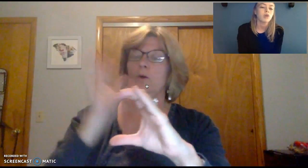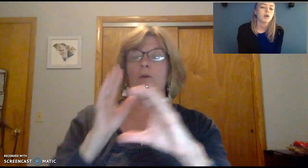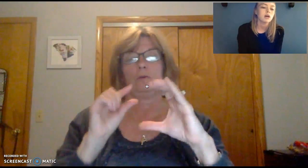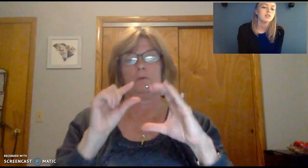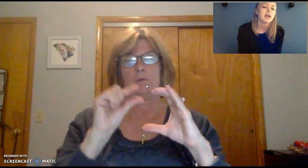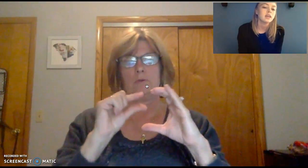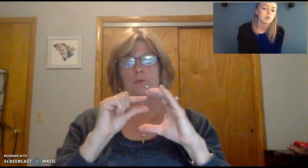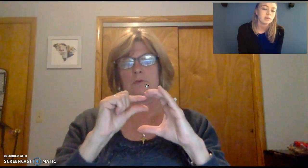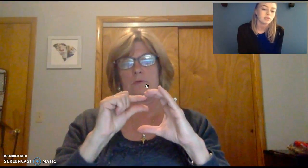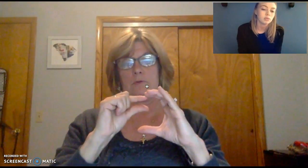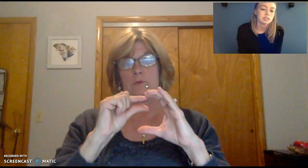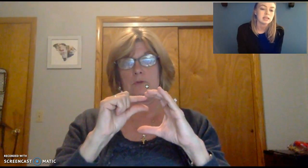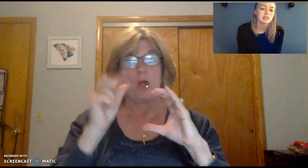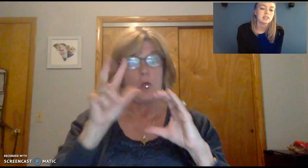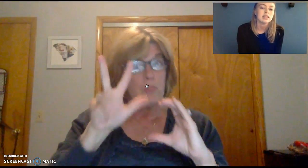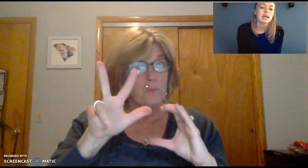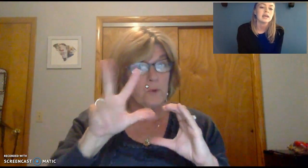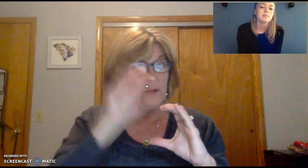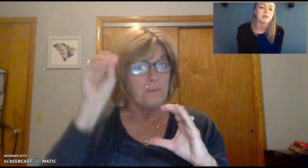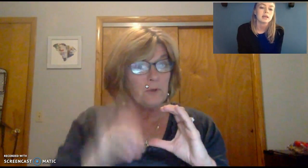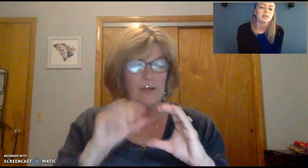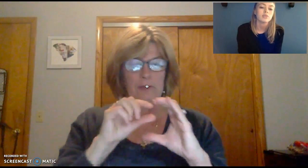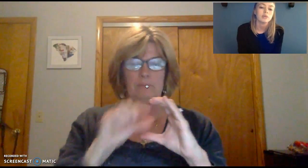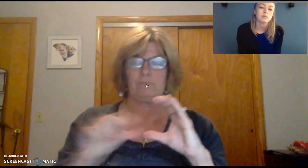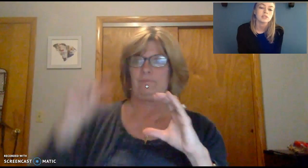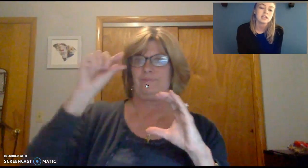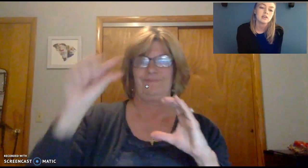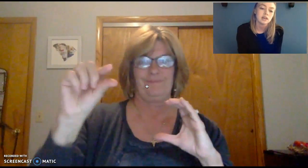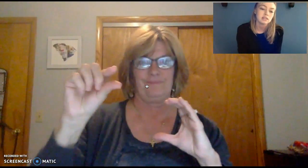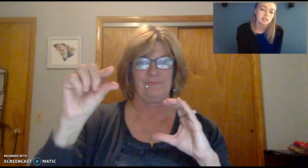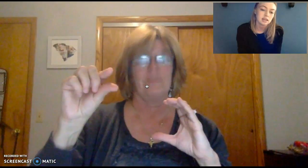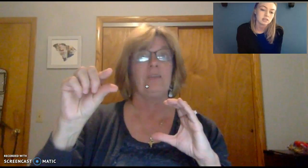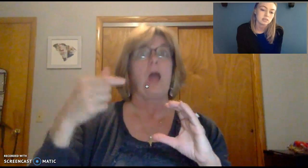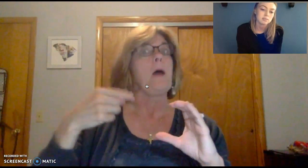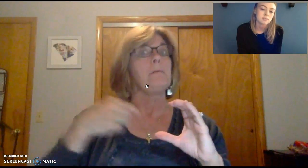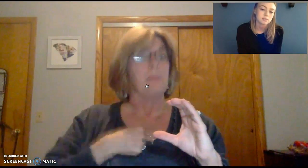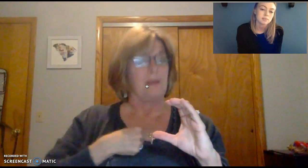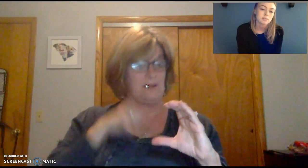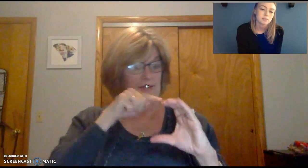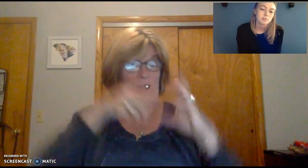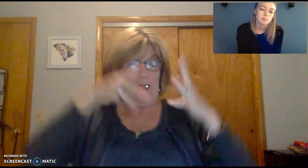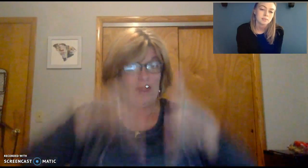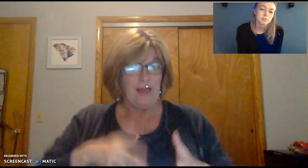I'm wrong. They don't keep the full $10,000. They make 3% of that $10,000.